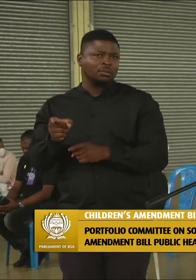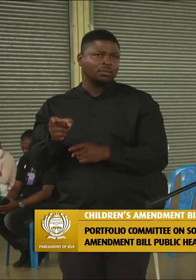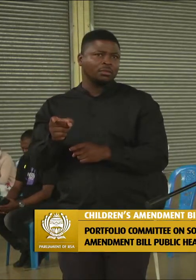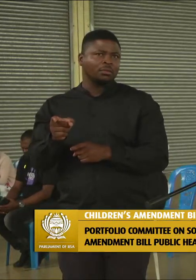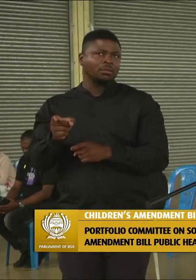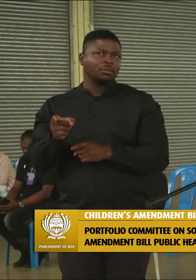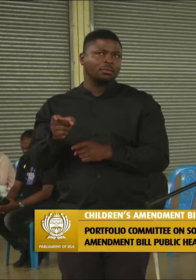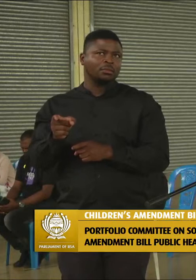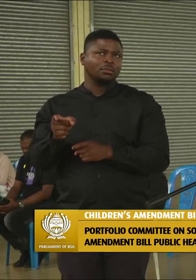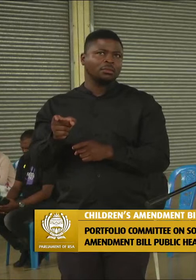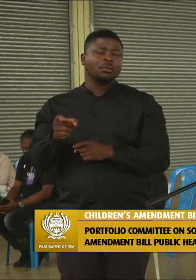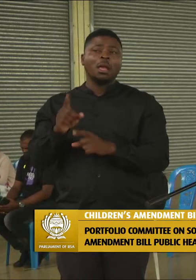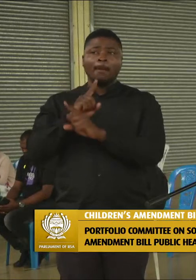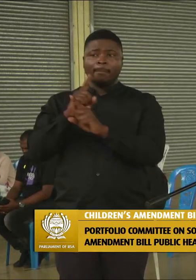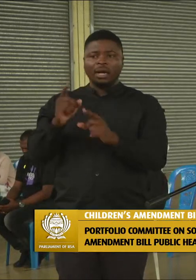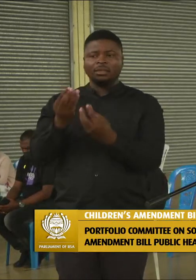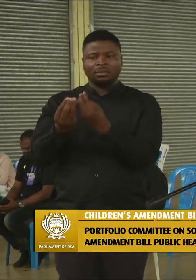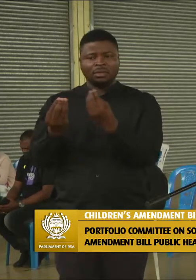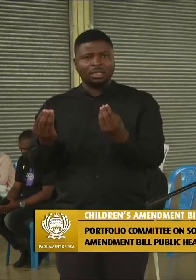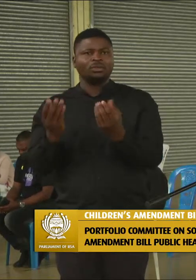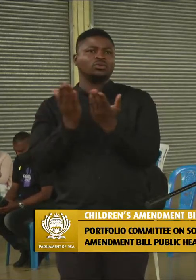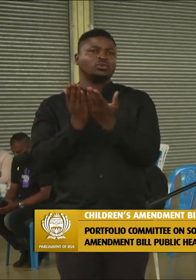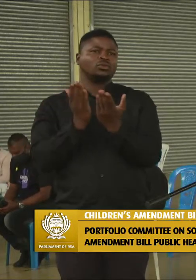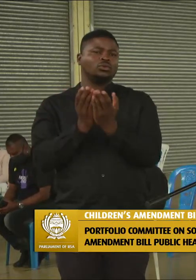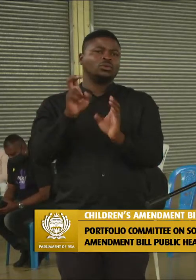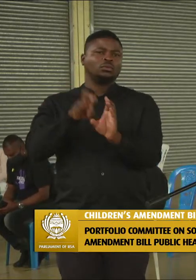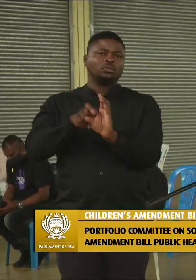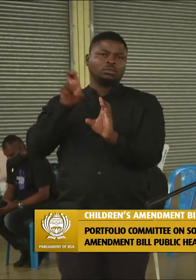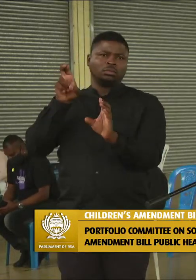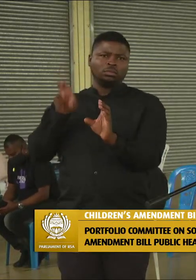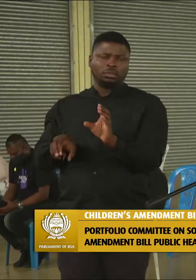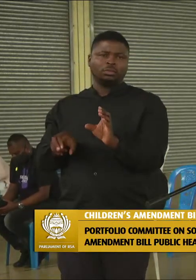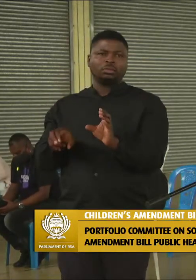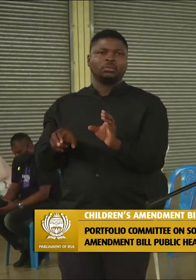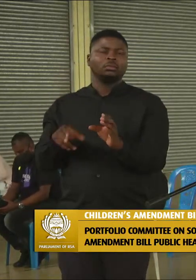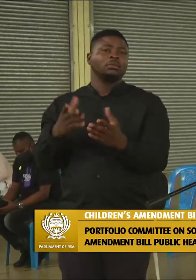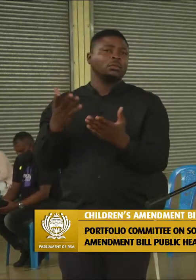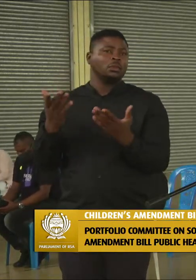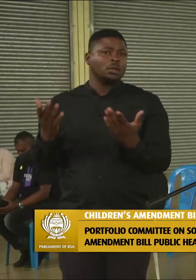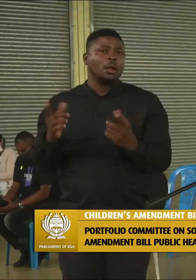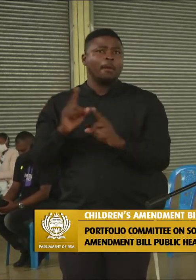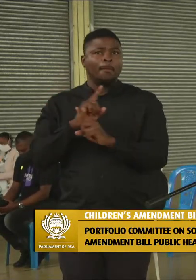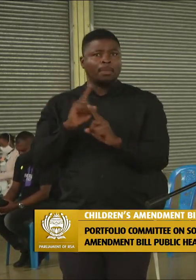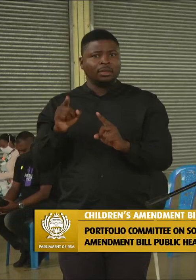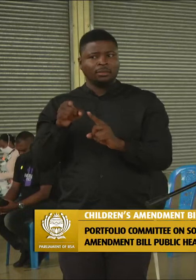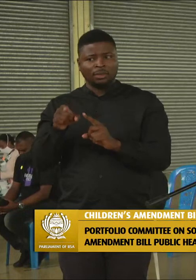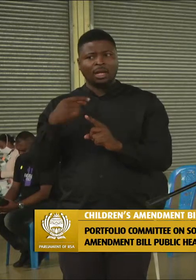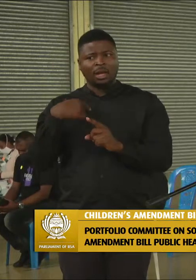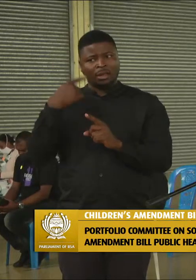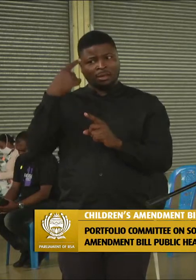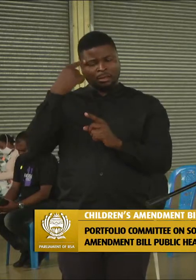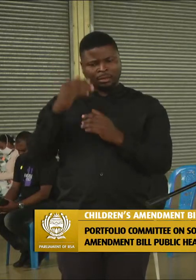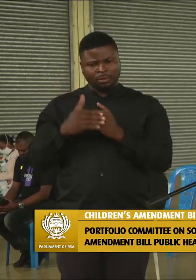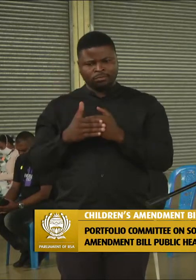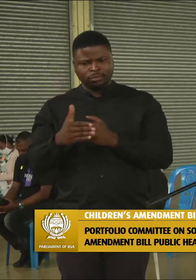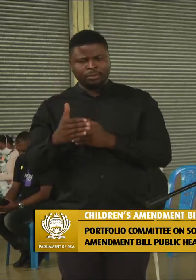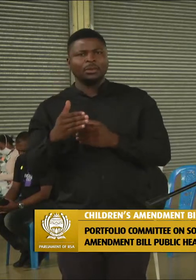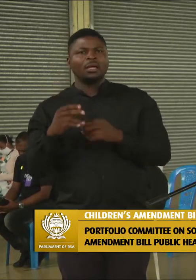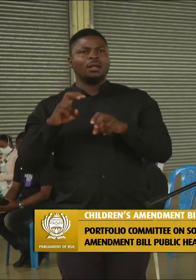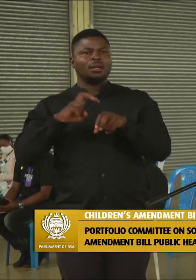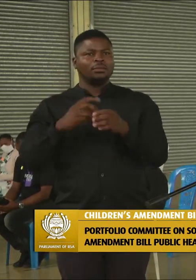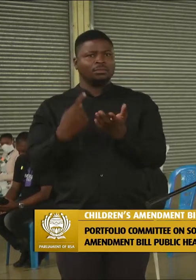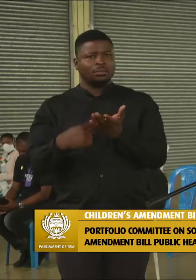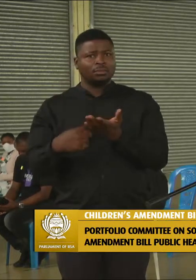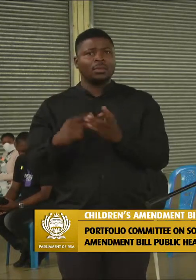dropped and it was not pursued further in terms of courts. Now, I want